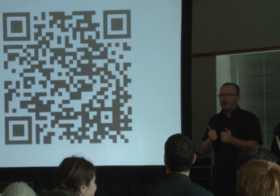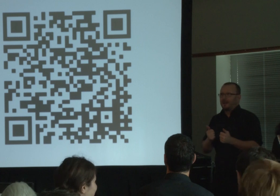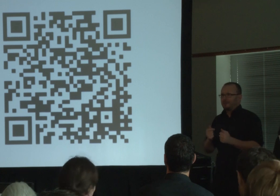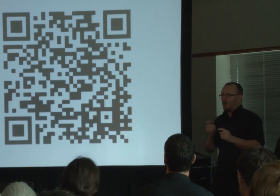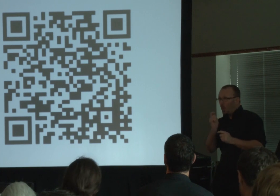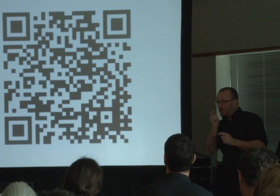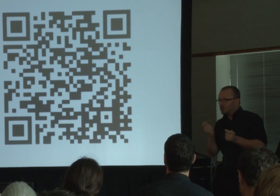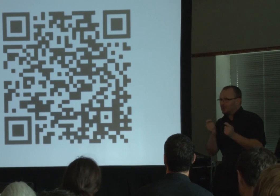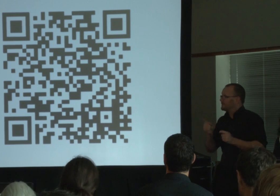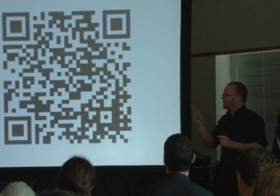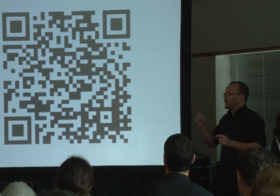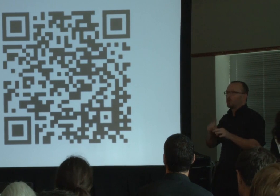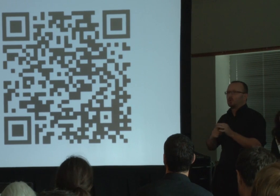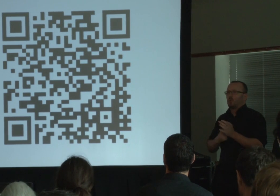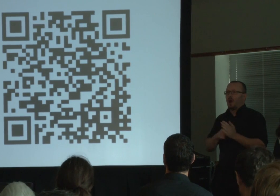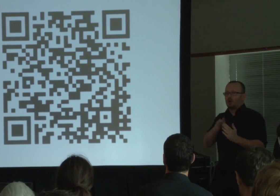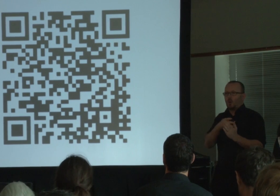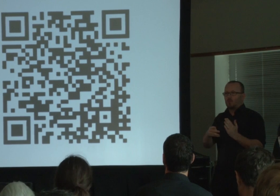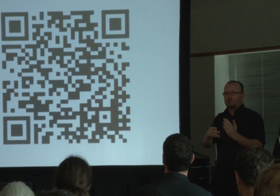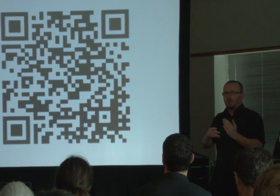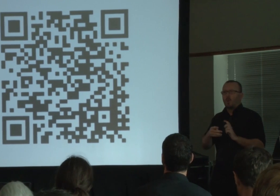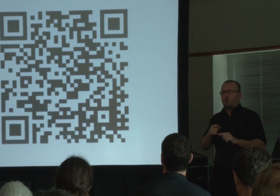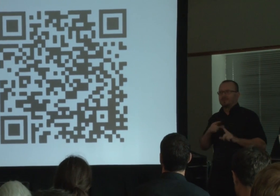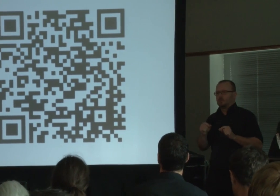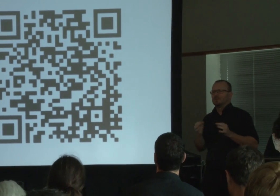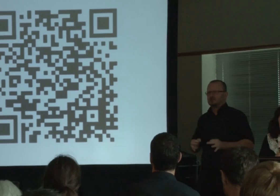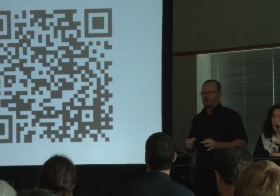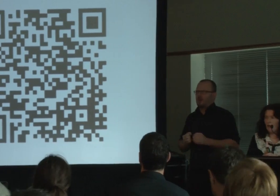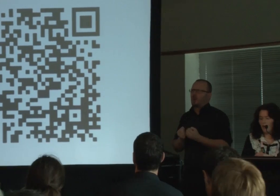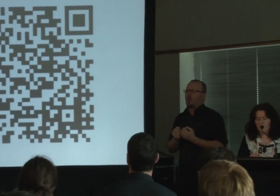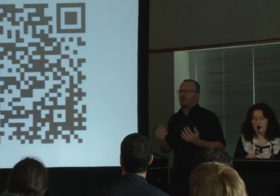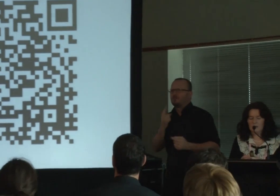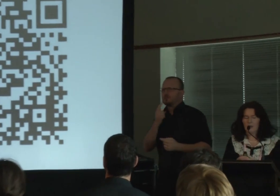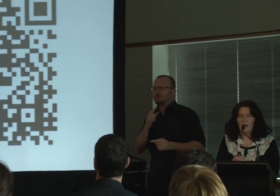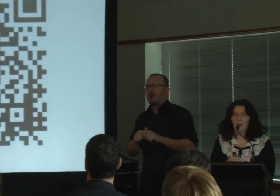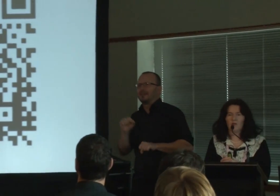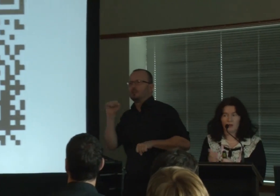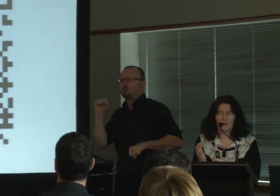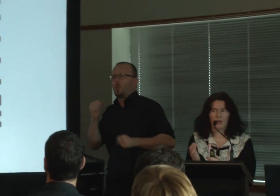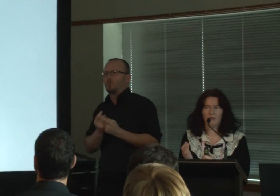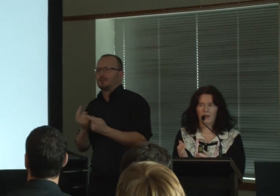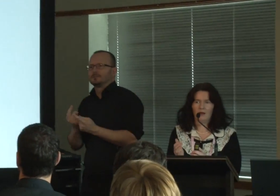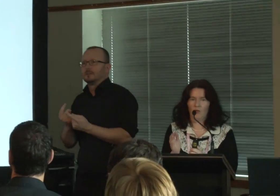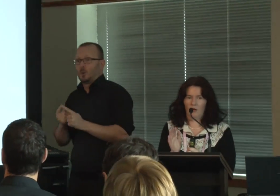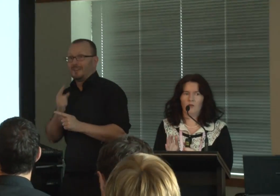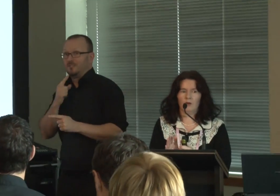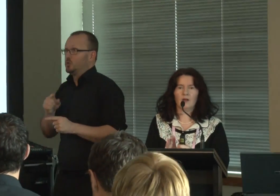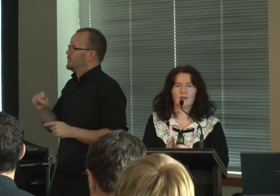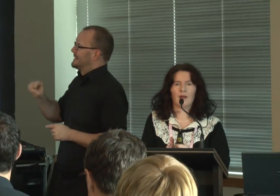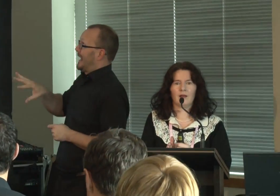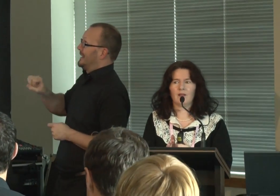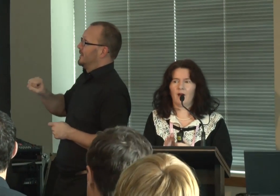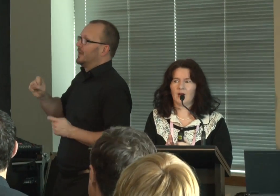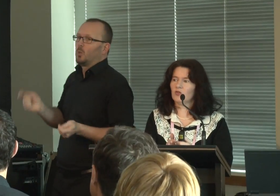It's not quite working. This is QR codes. What we did is we decided we had a lot of information about our hero objects. If you try scan that, it won't